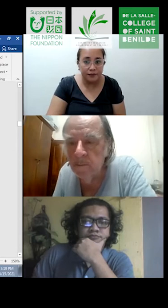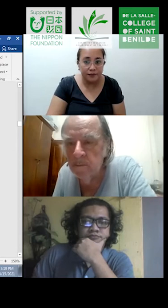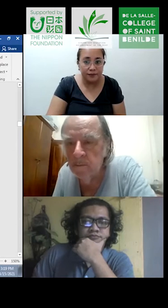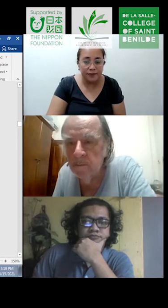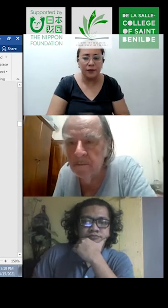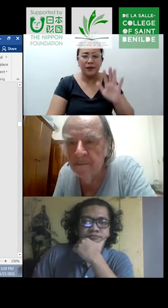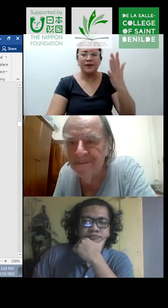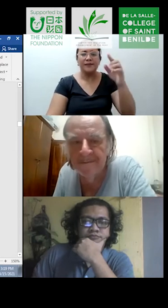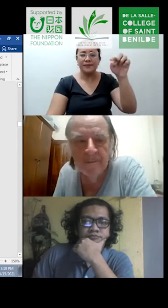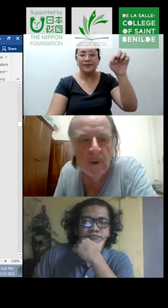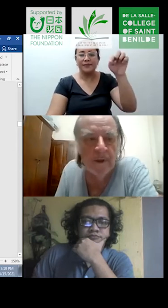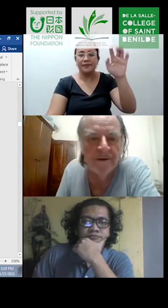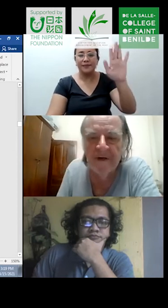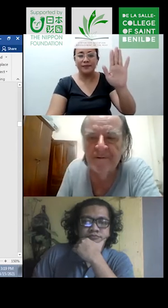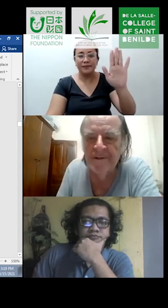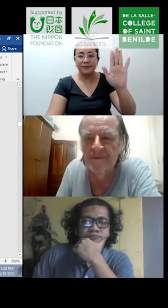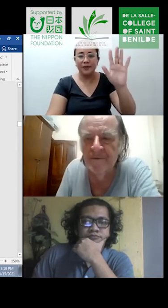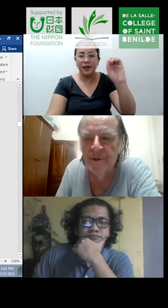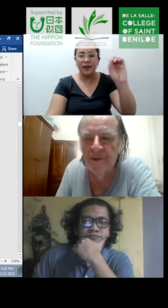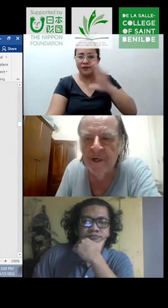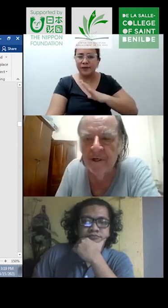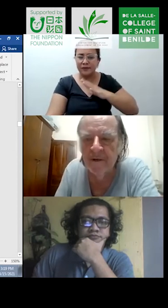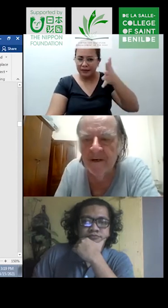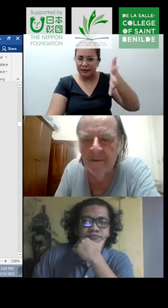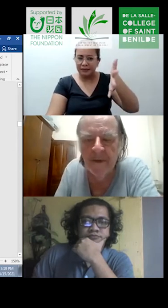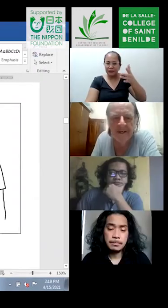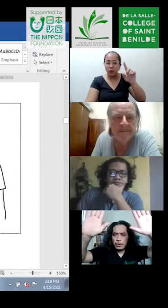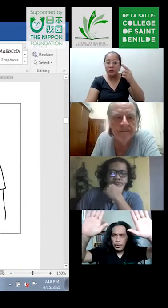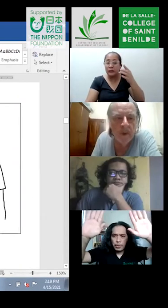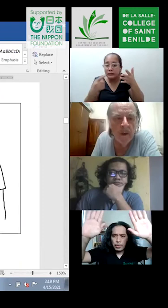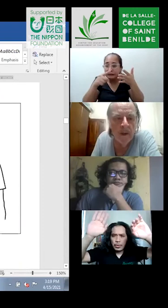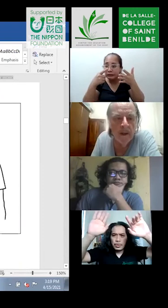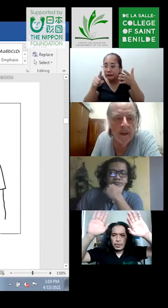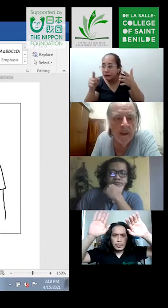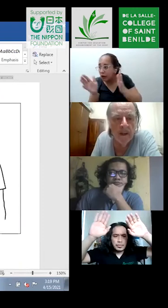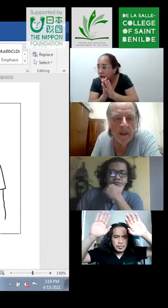No, that's fine. We're just checking on everybody.